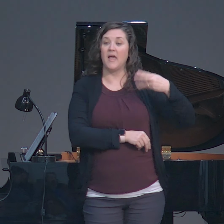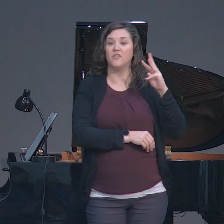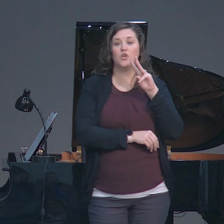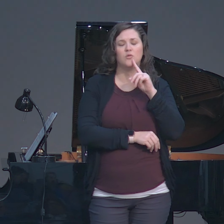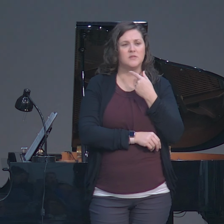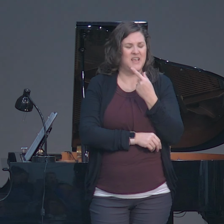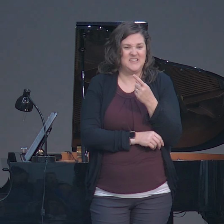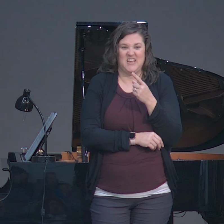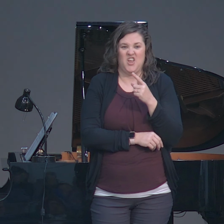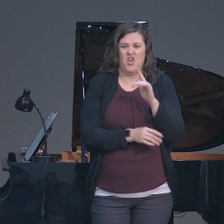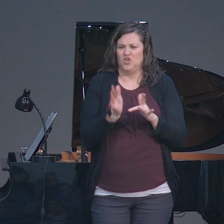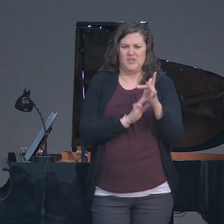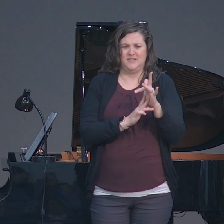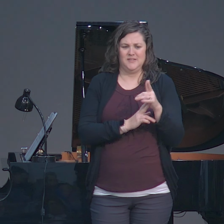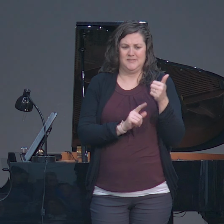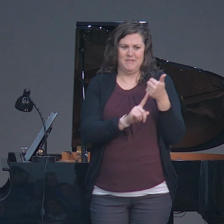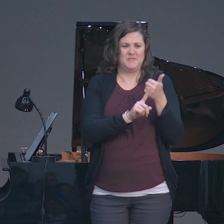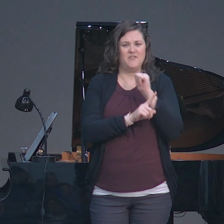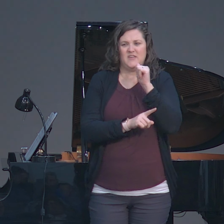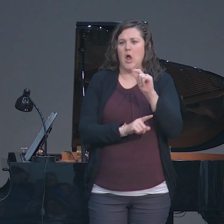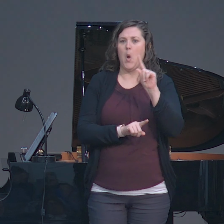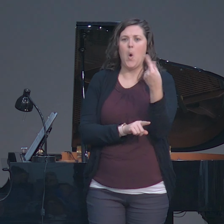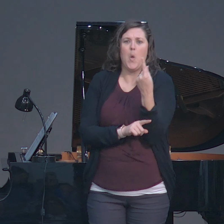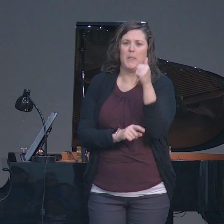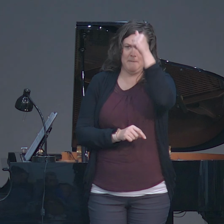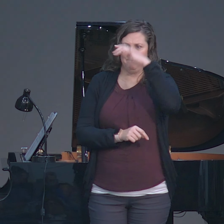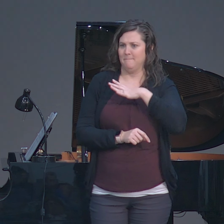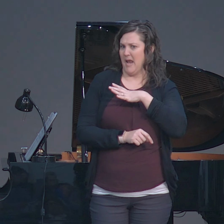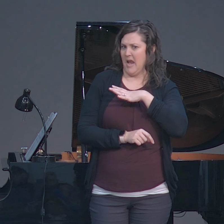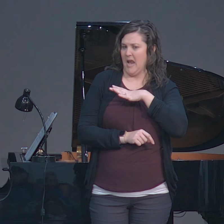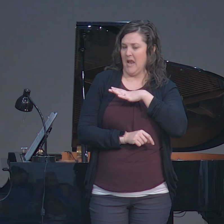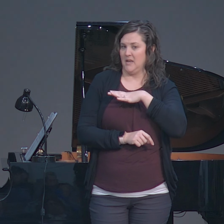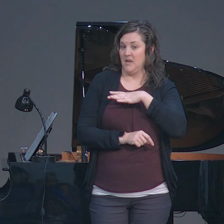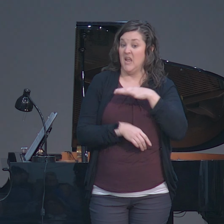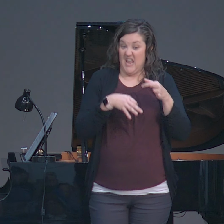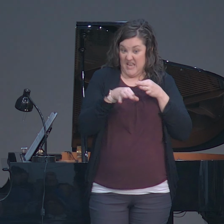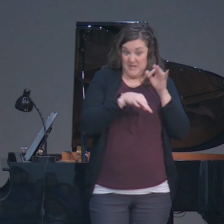mere man. He does that earlier in his gospel